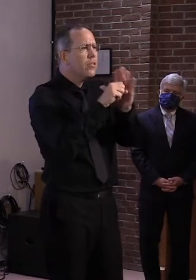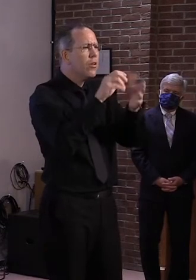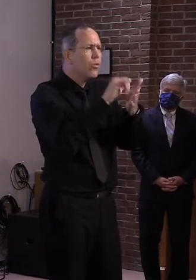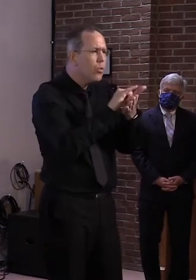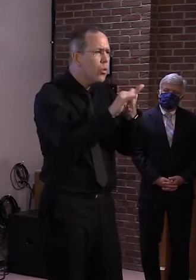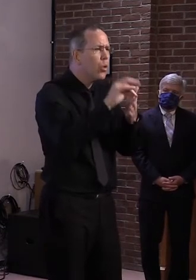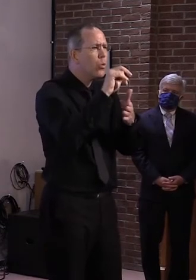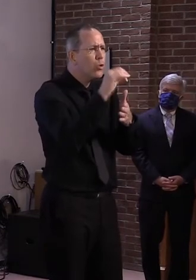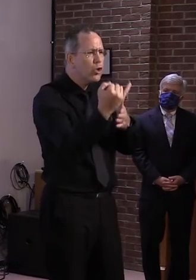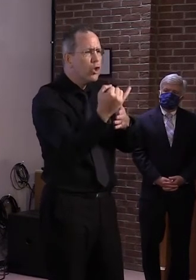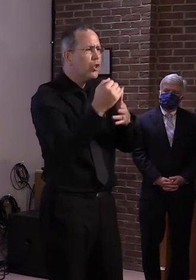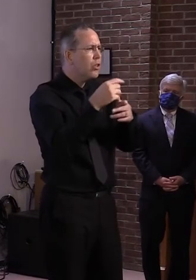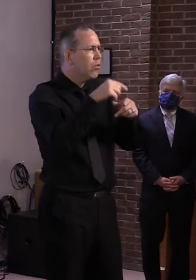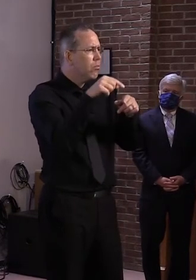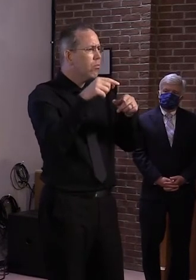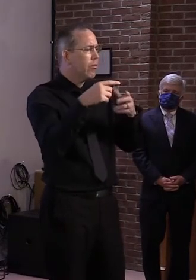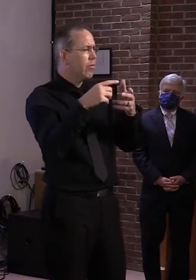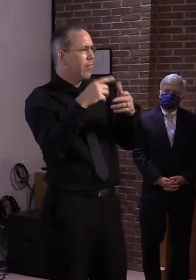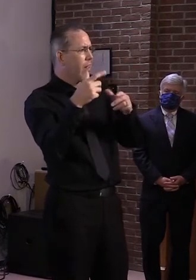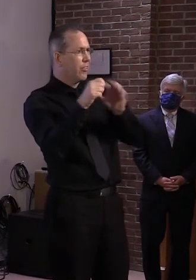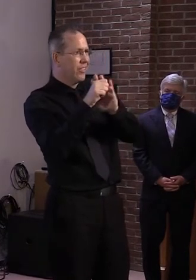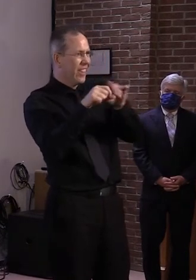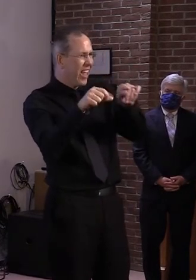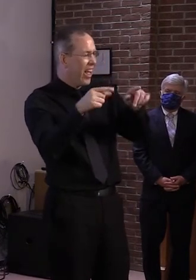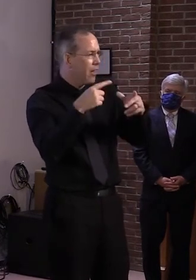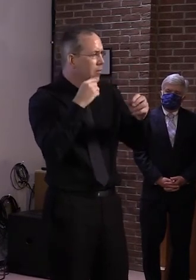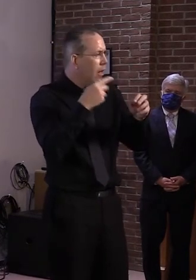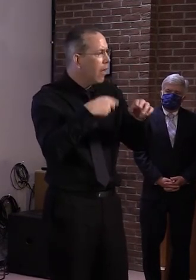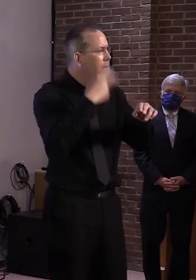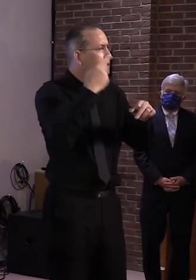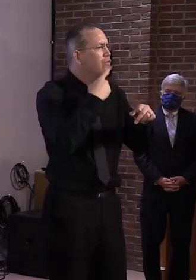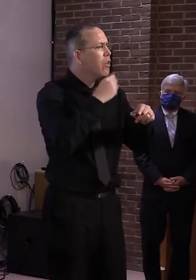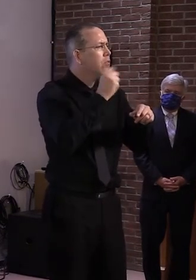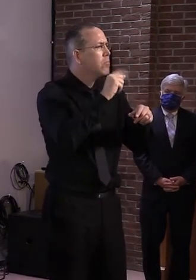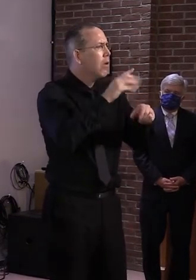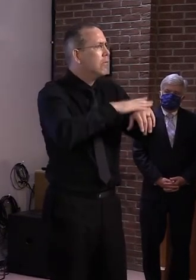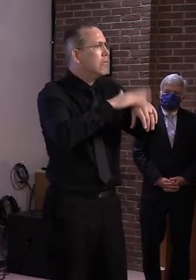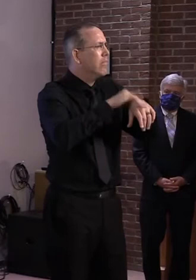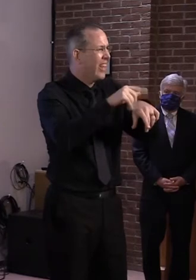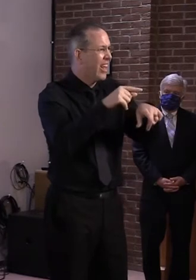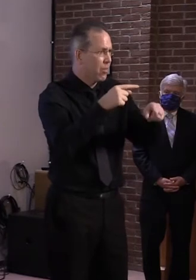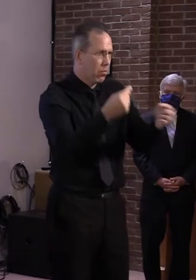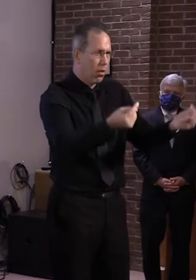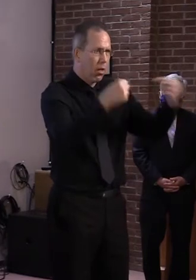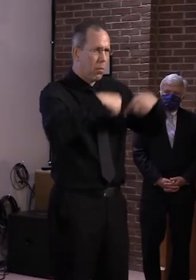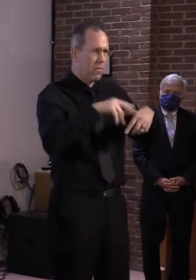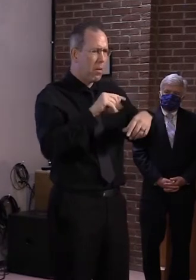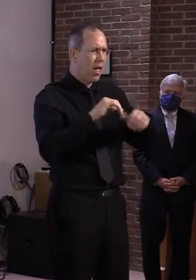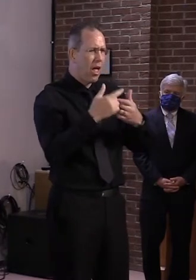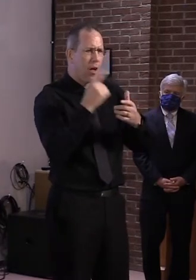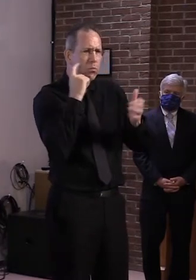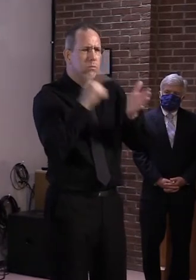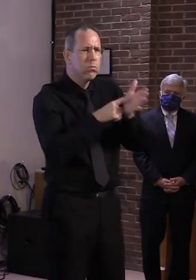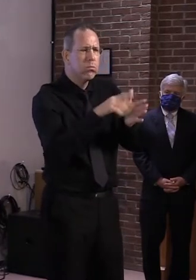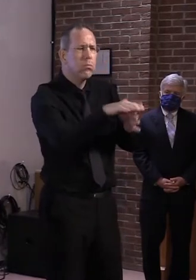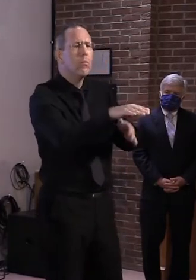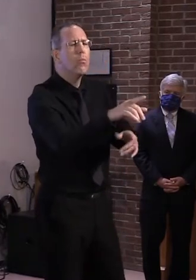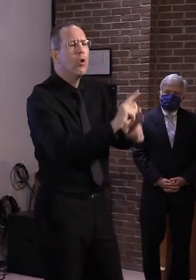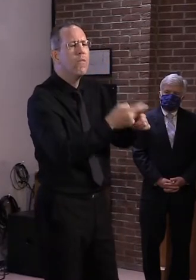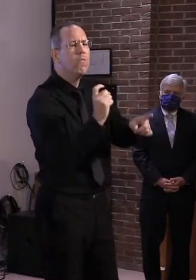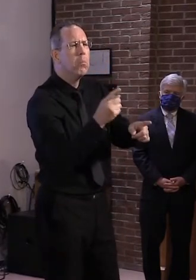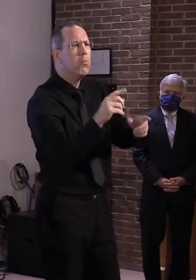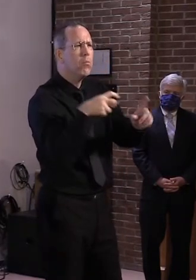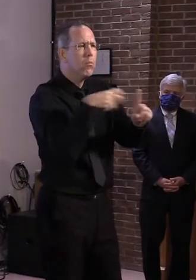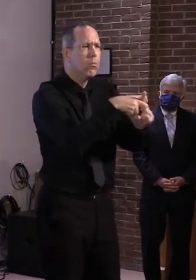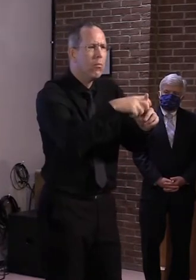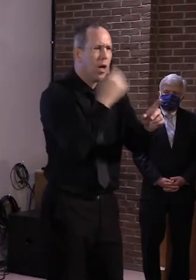quarantine policy in place since the very beginning. Those other three states you mentioned are just implementing theirs. Ours have been in